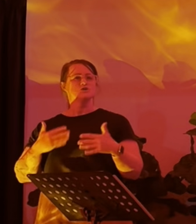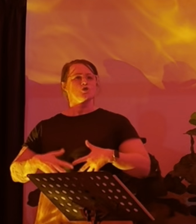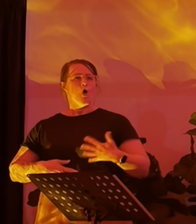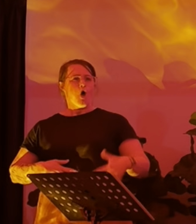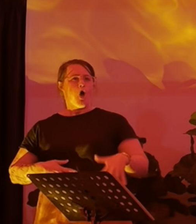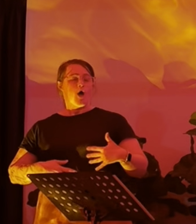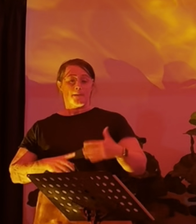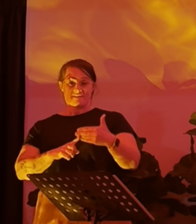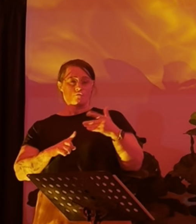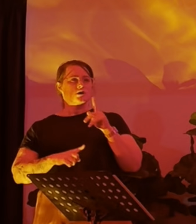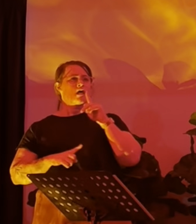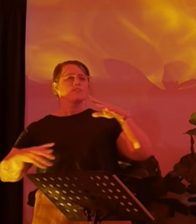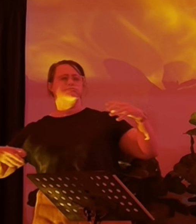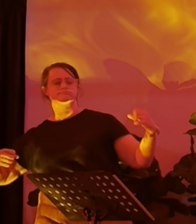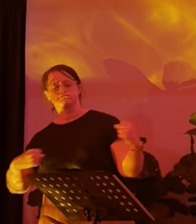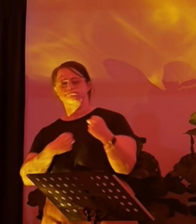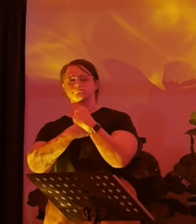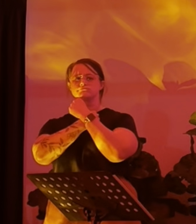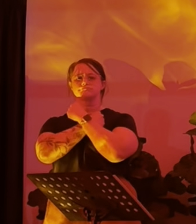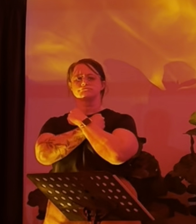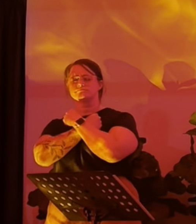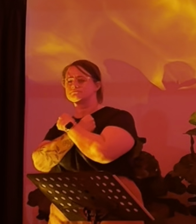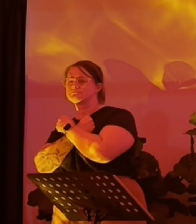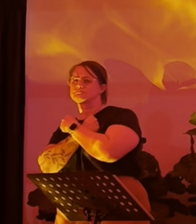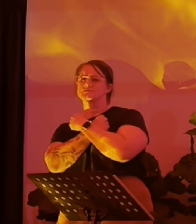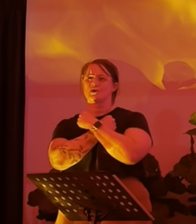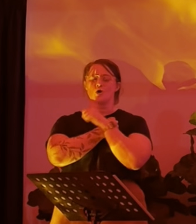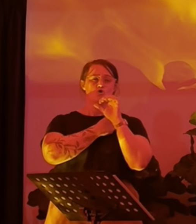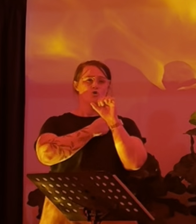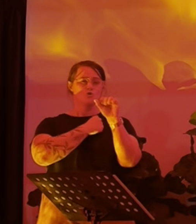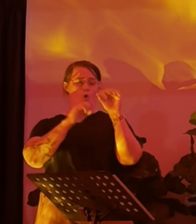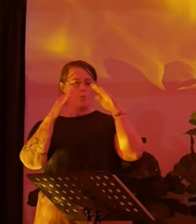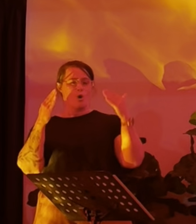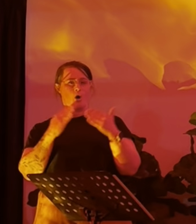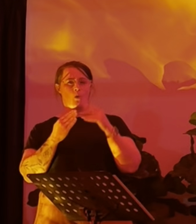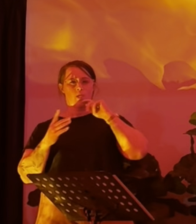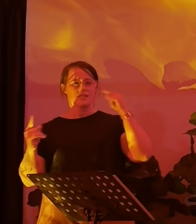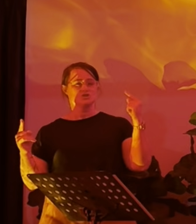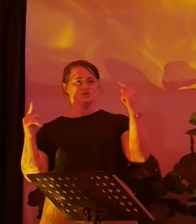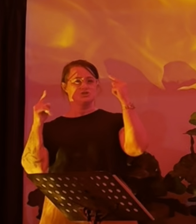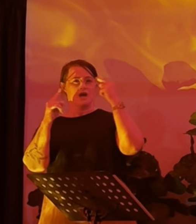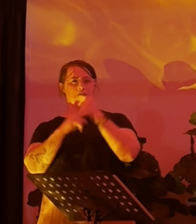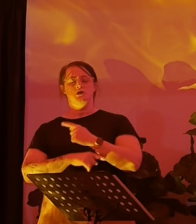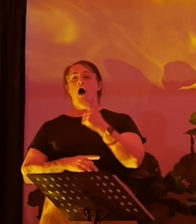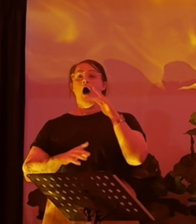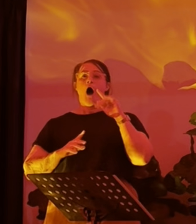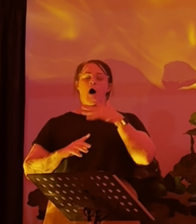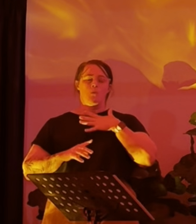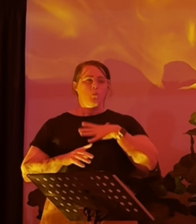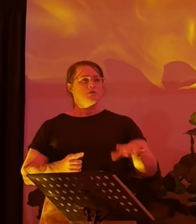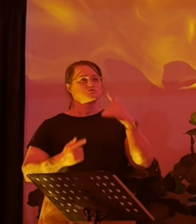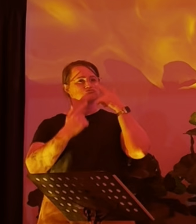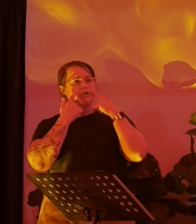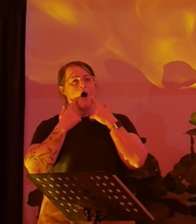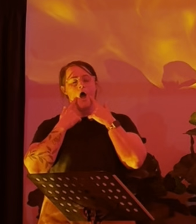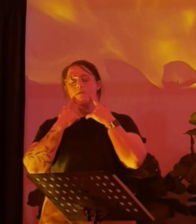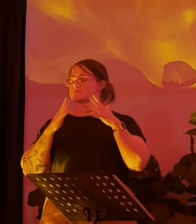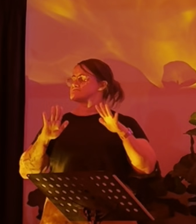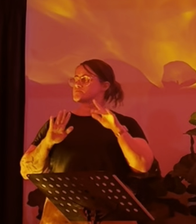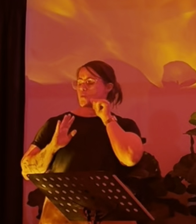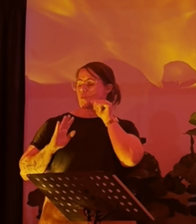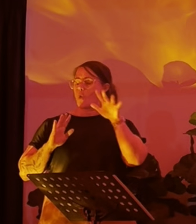and just soak in the moment before I speak a word and change the whole world as you know it. And even though I wanna cry, I ain't about to show it. I'll be terrified,